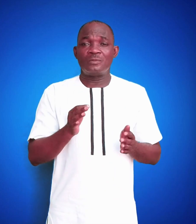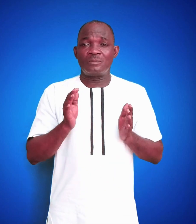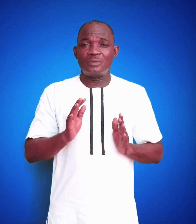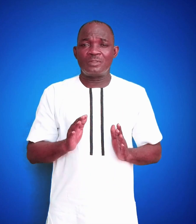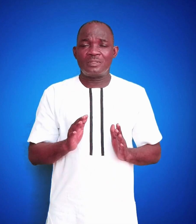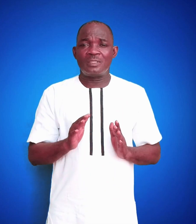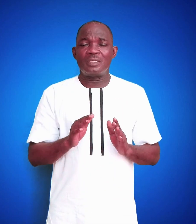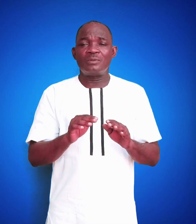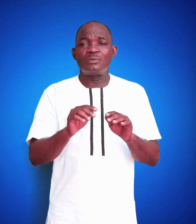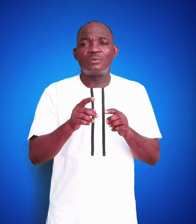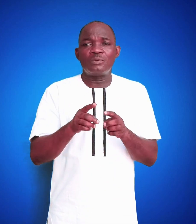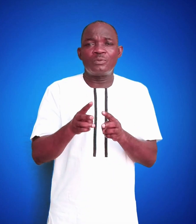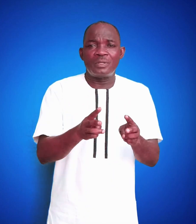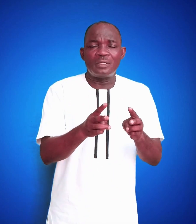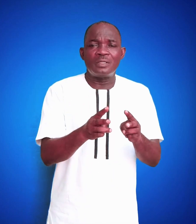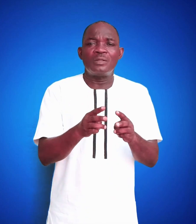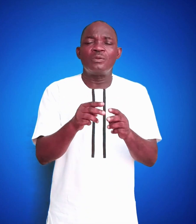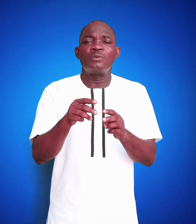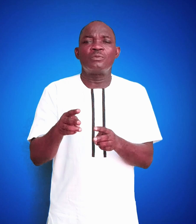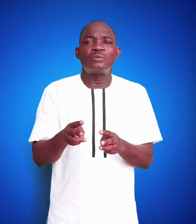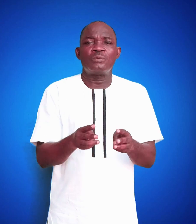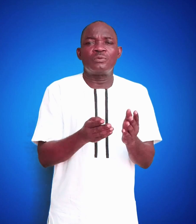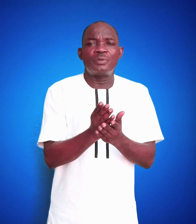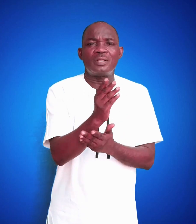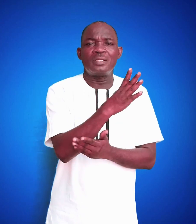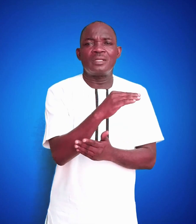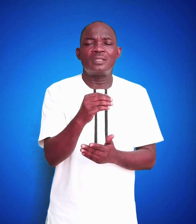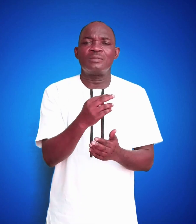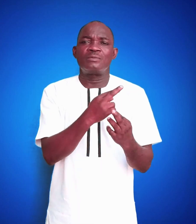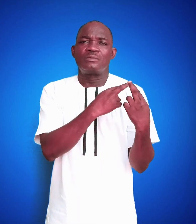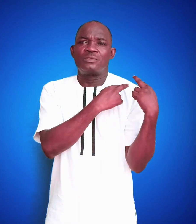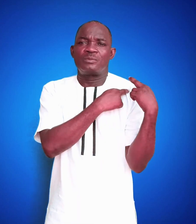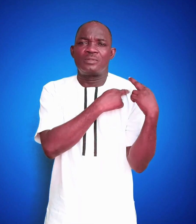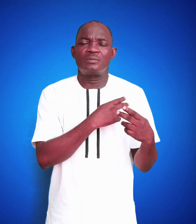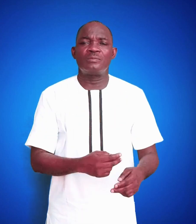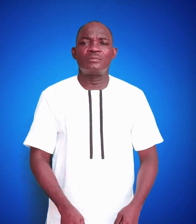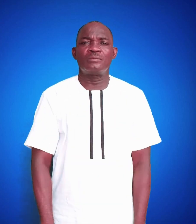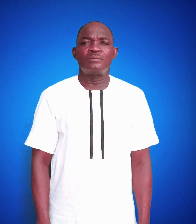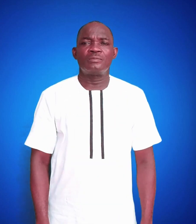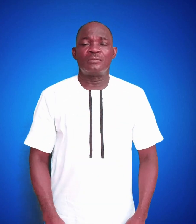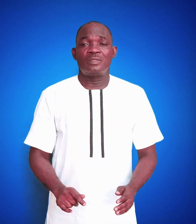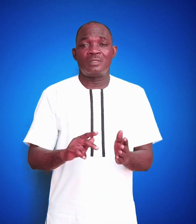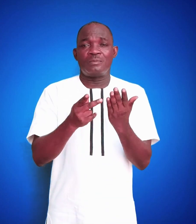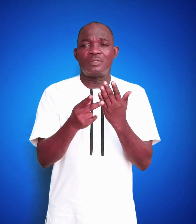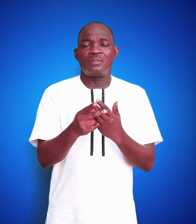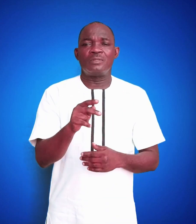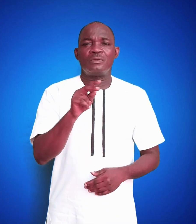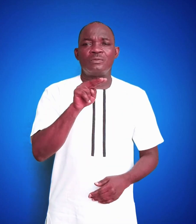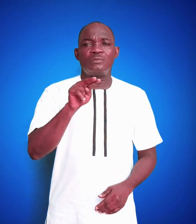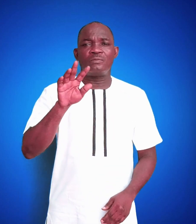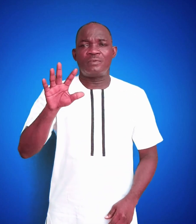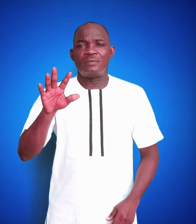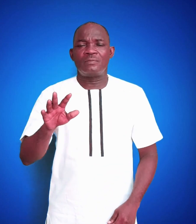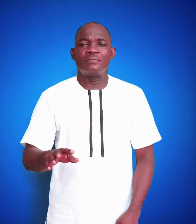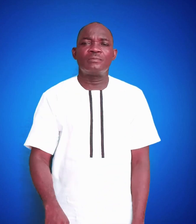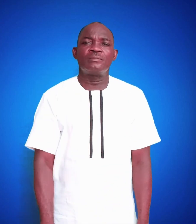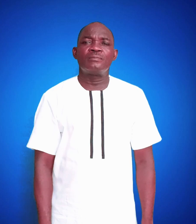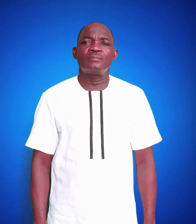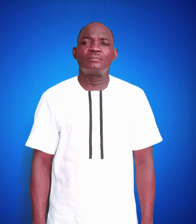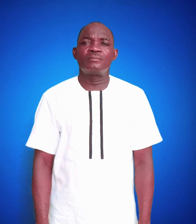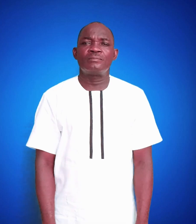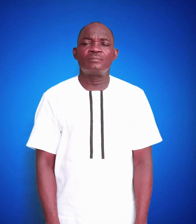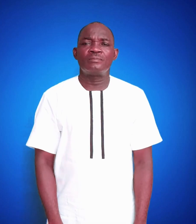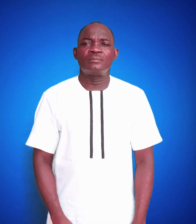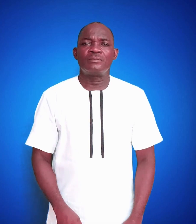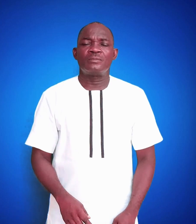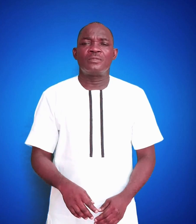Beneficiary Charter of Rights and Responsibilities. Page 25.